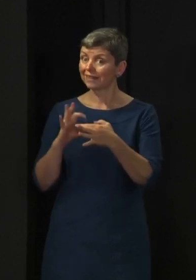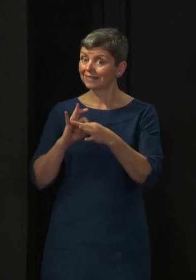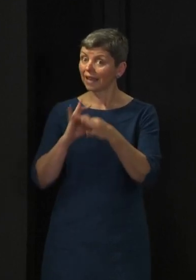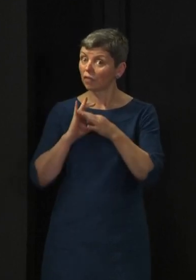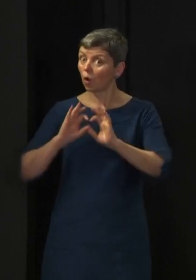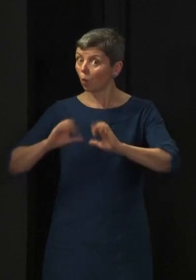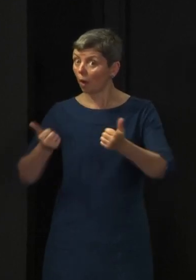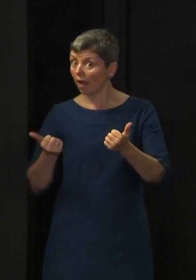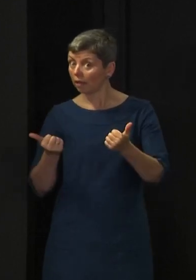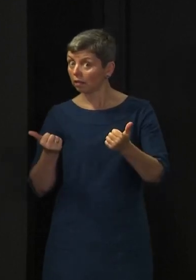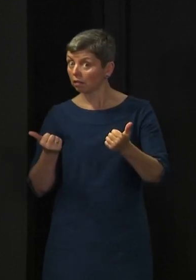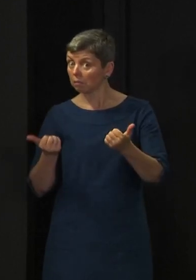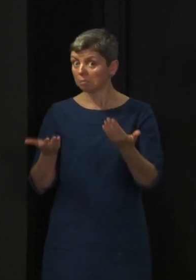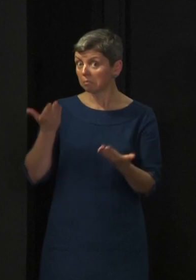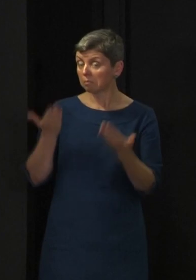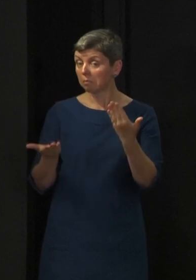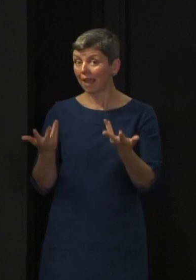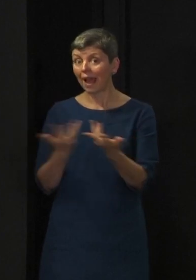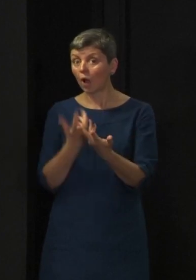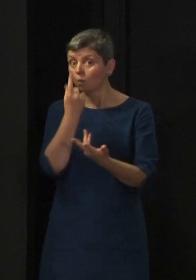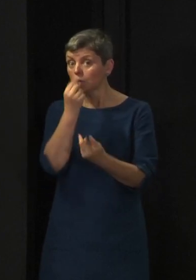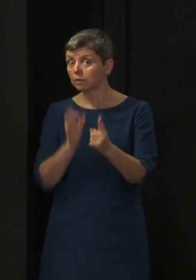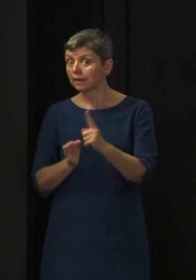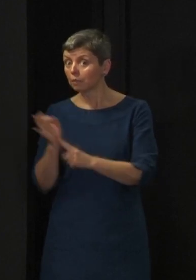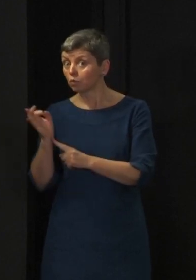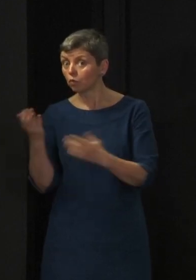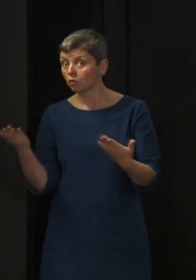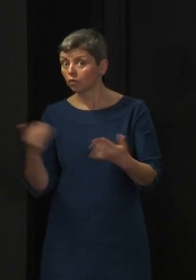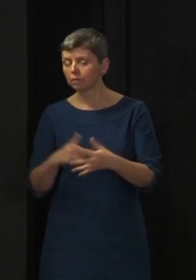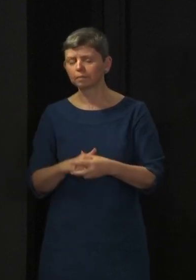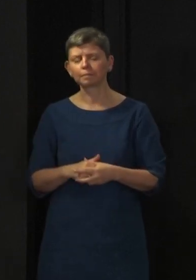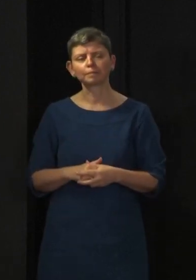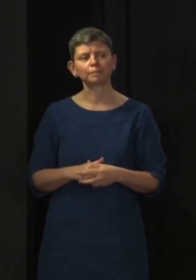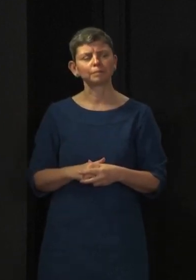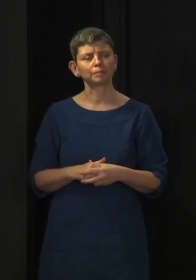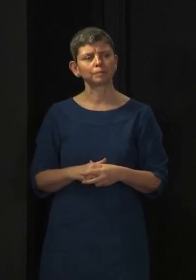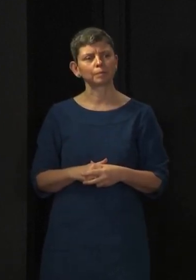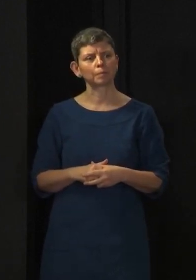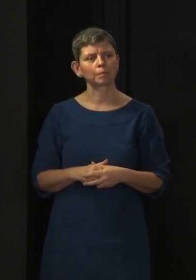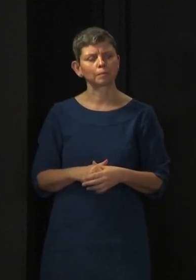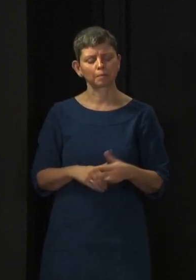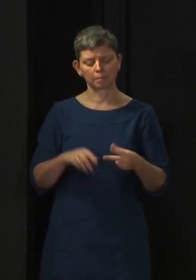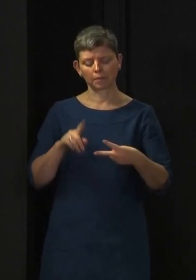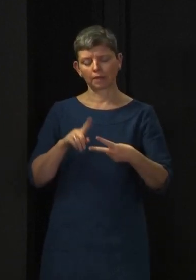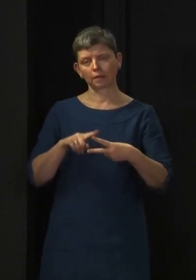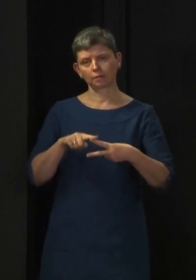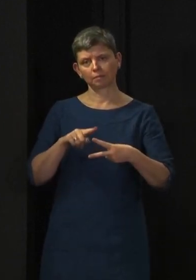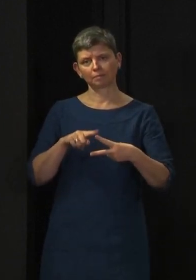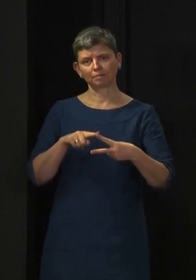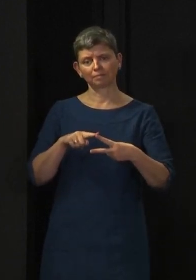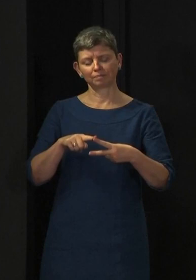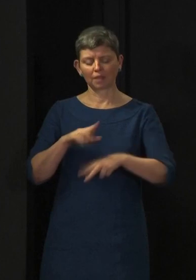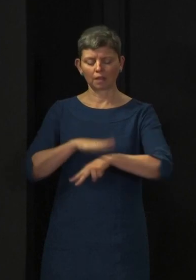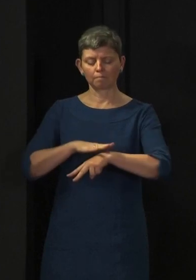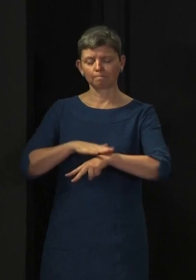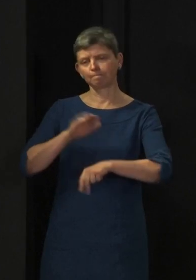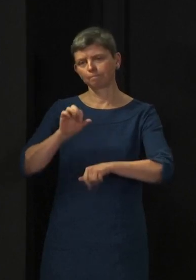that could be done to improve that cooperation? I can't give a time on due process.